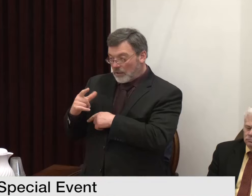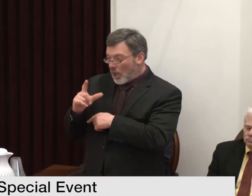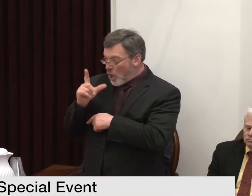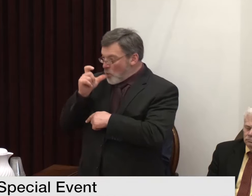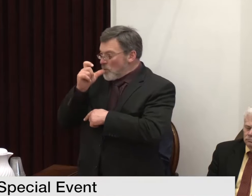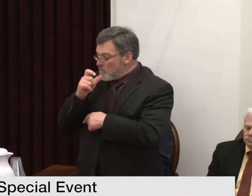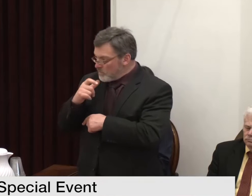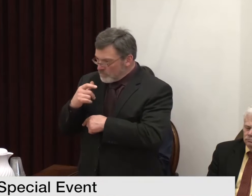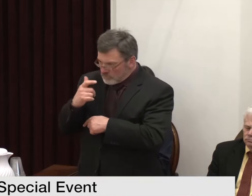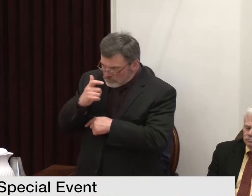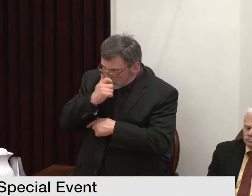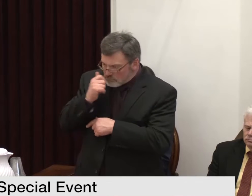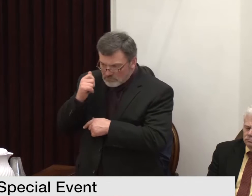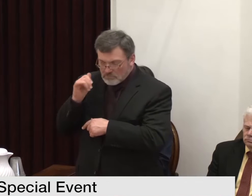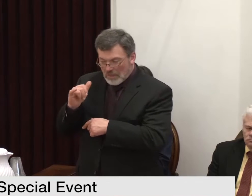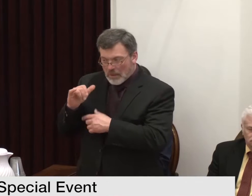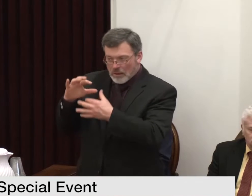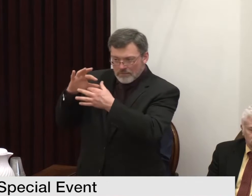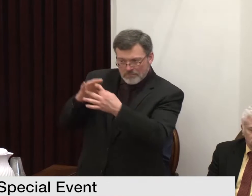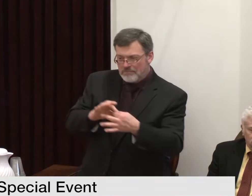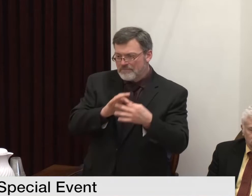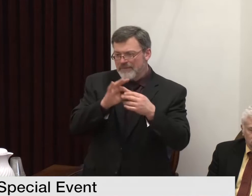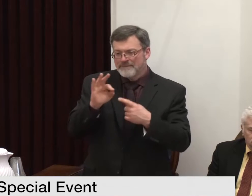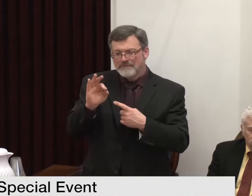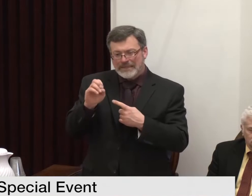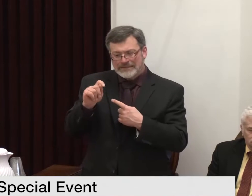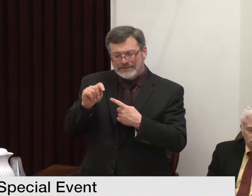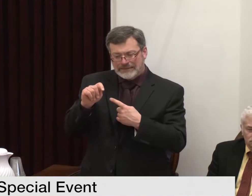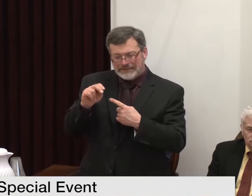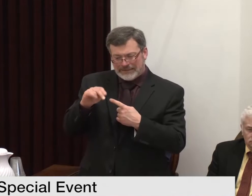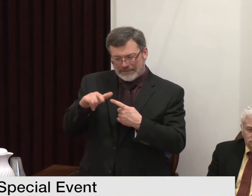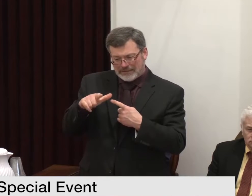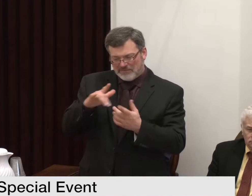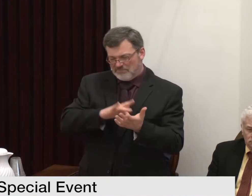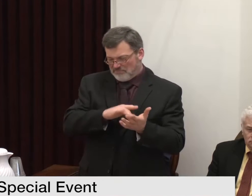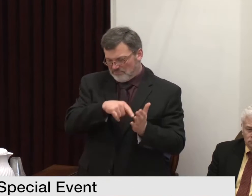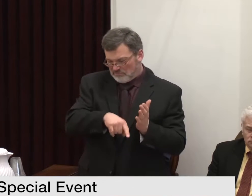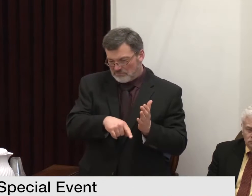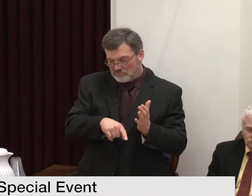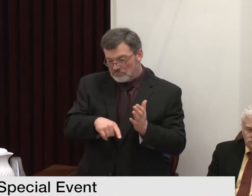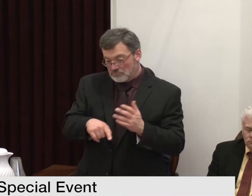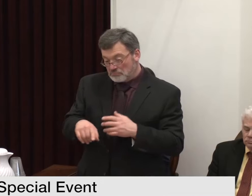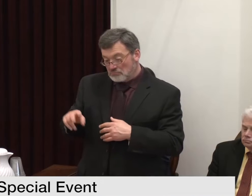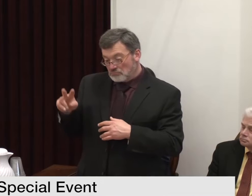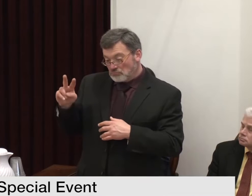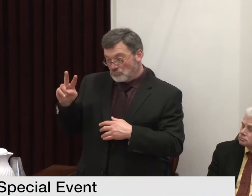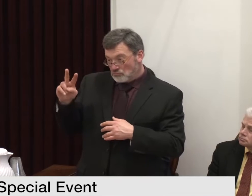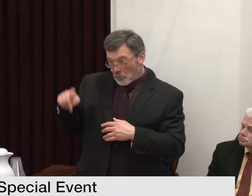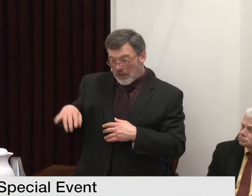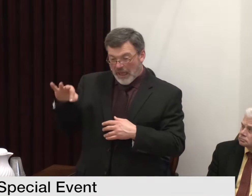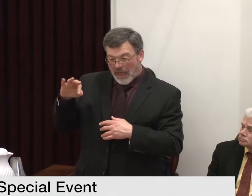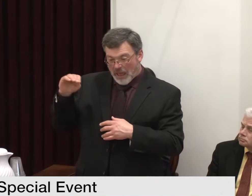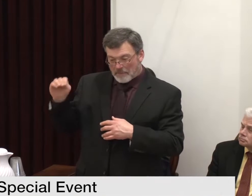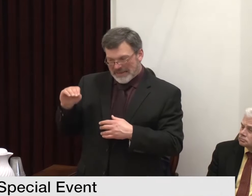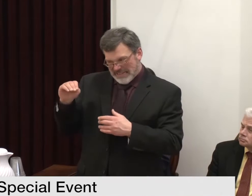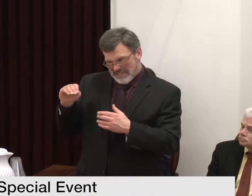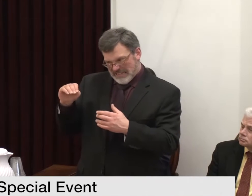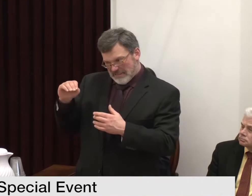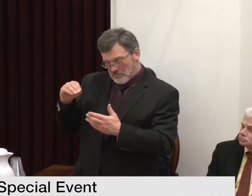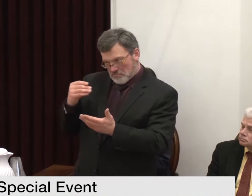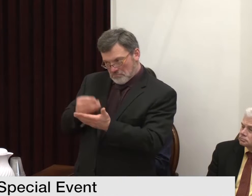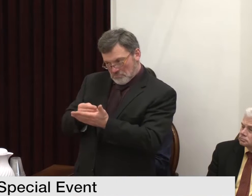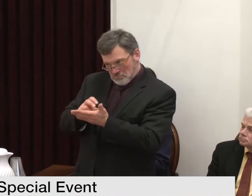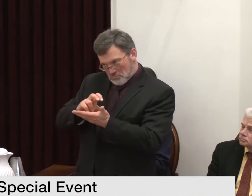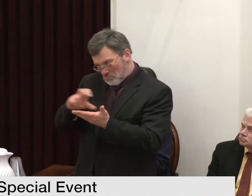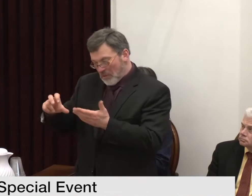on this with $4.9 million in opioid settlement funds available this year. With it,